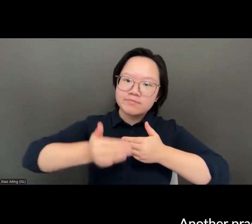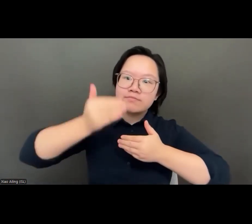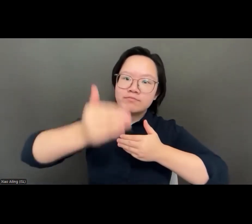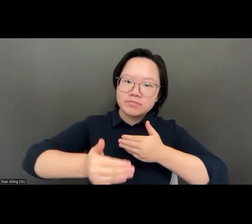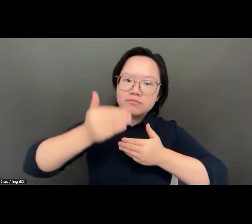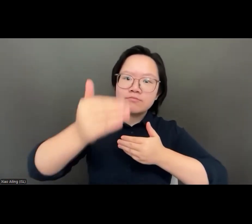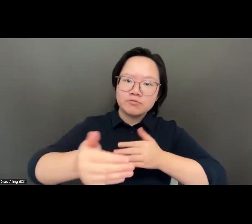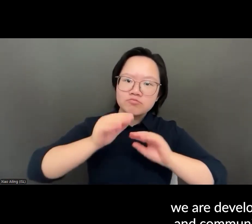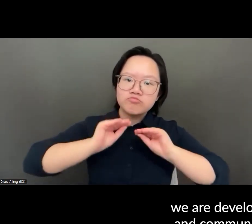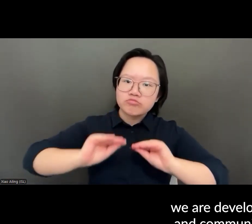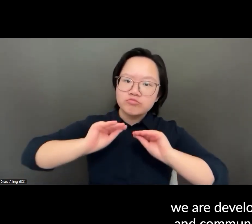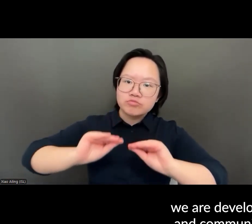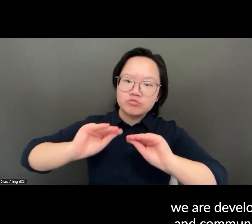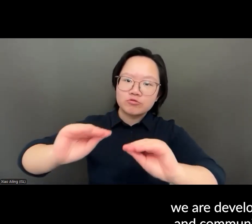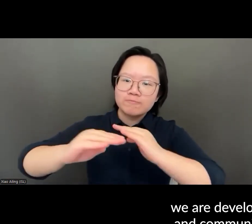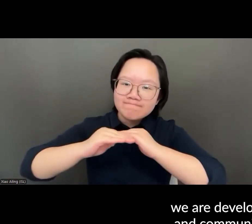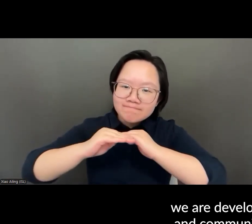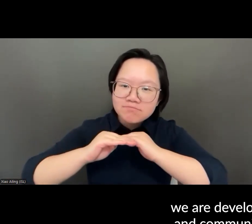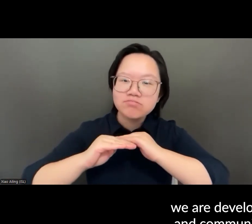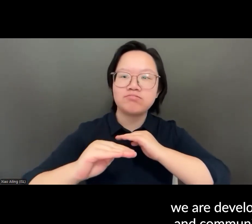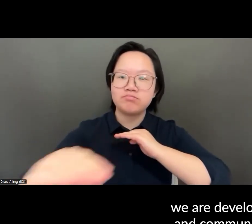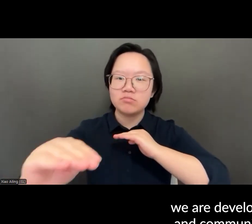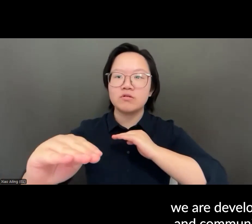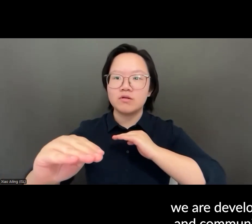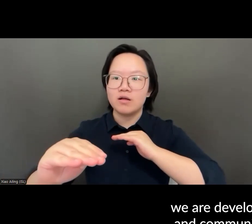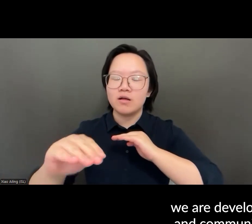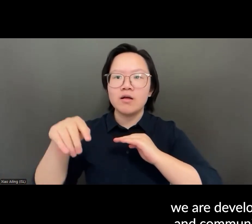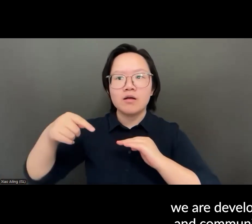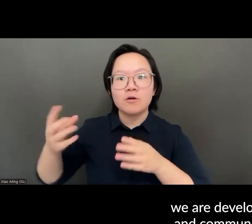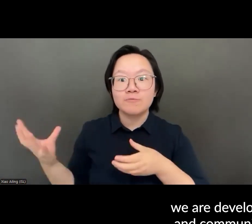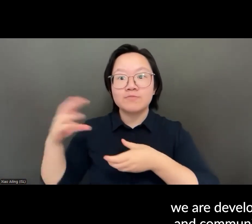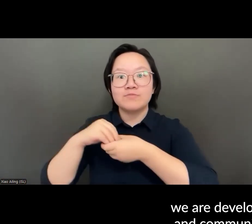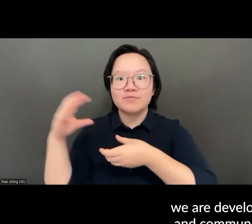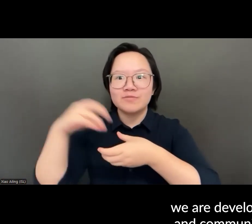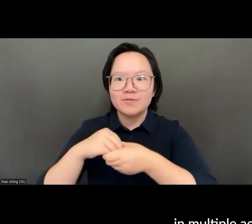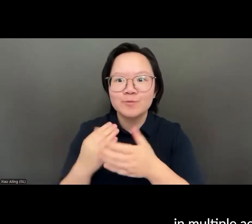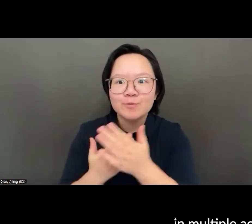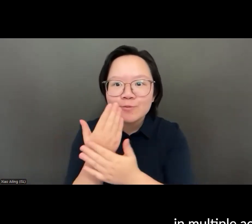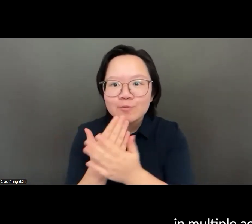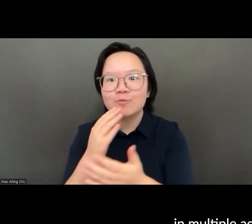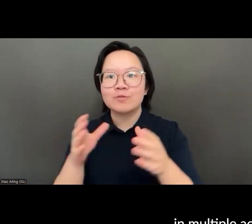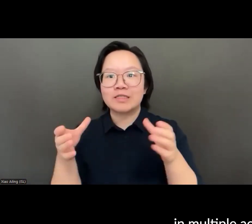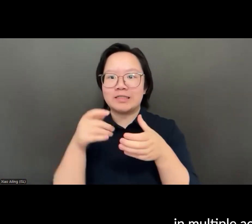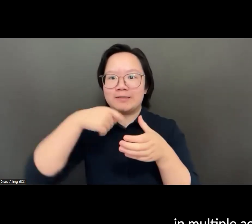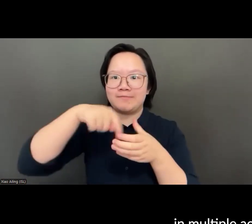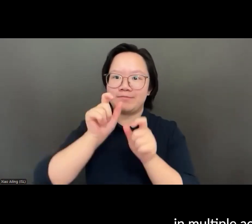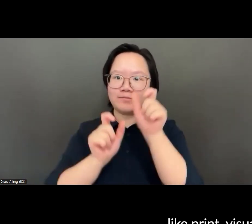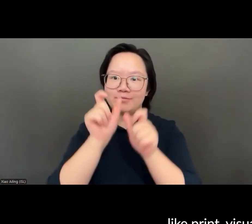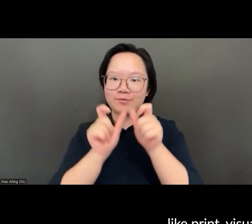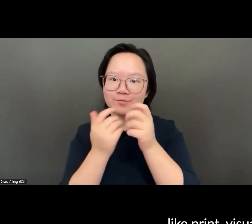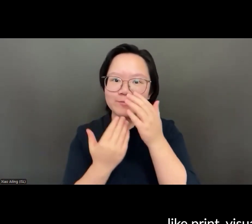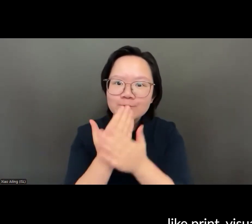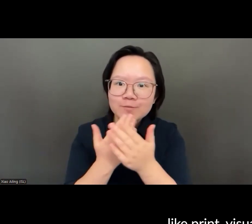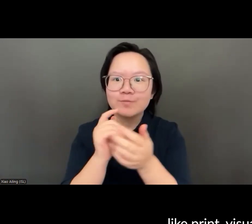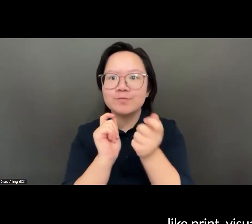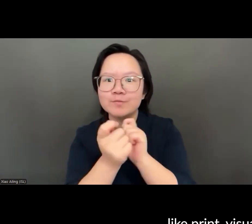approach, we we are developing information and communication materials in multiple accessible formats